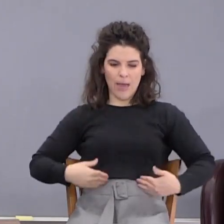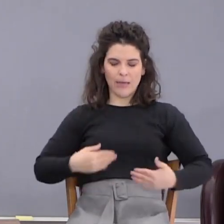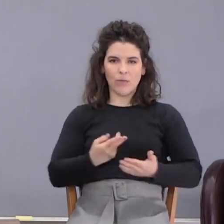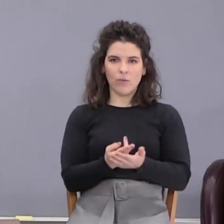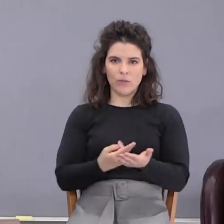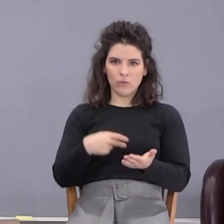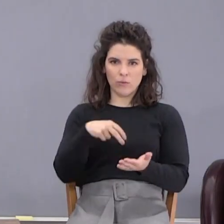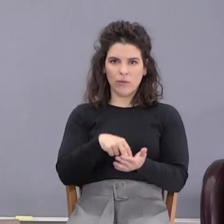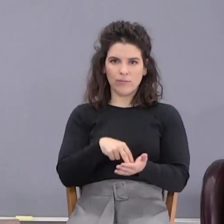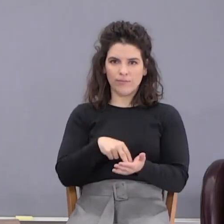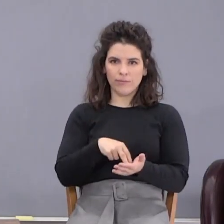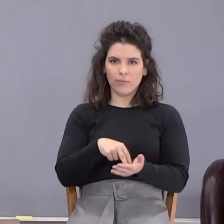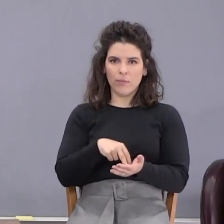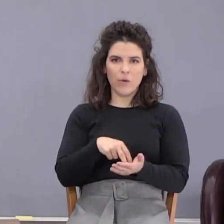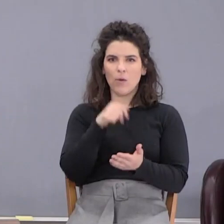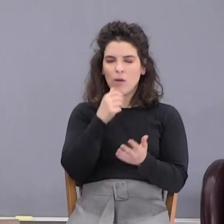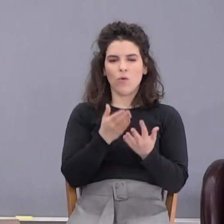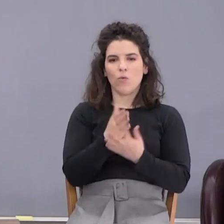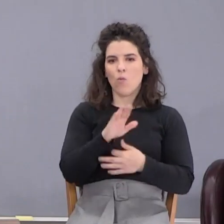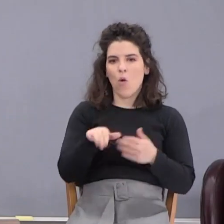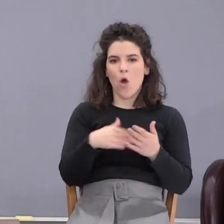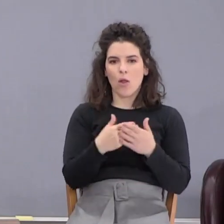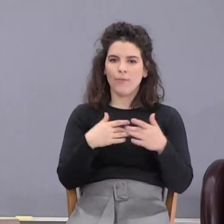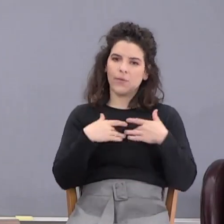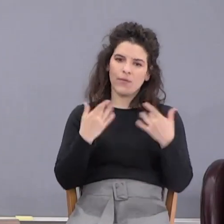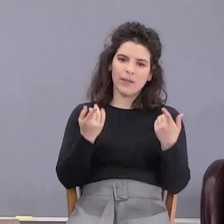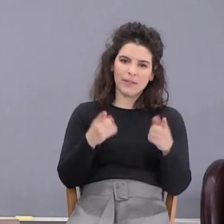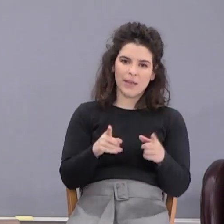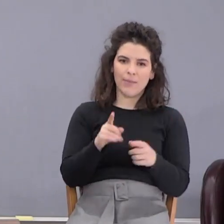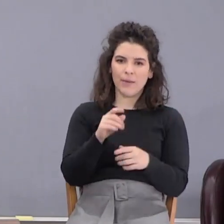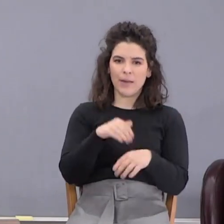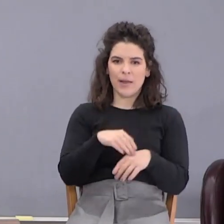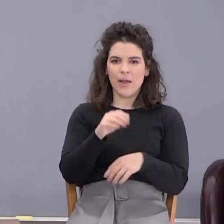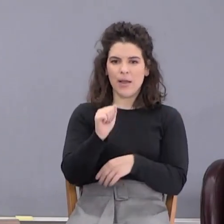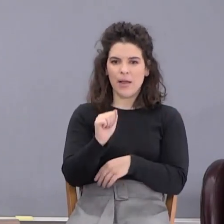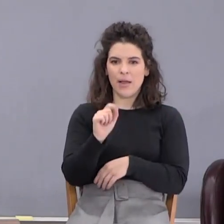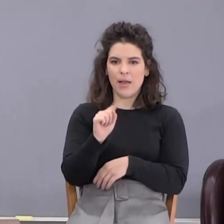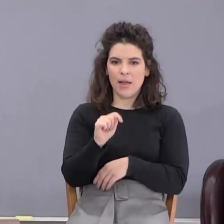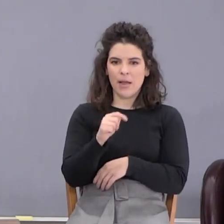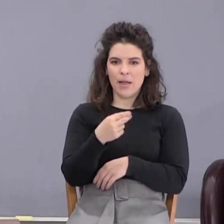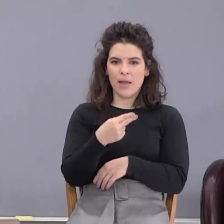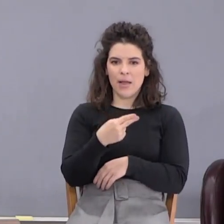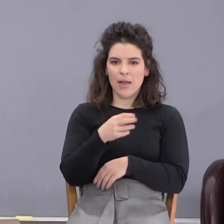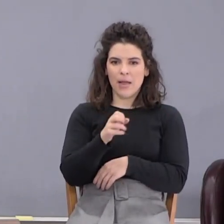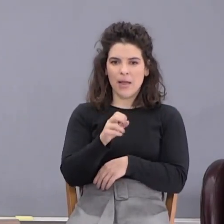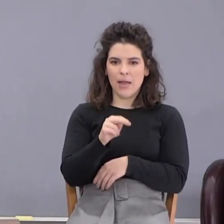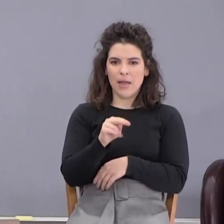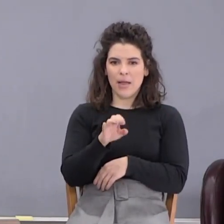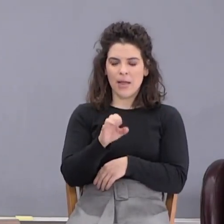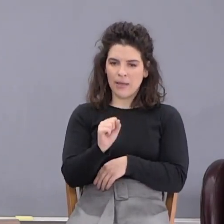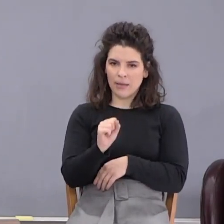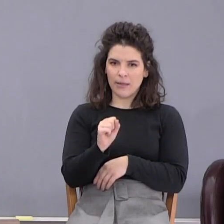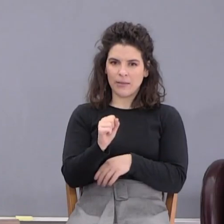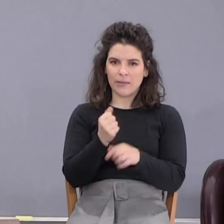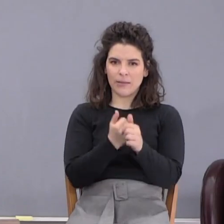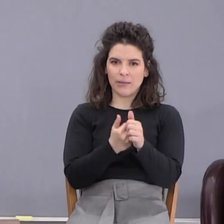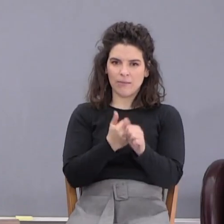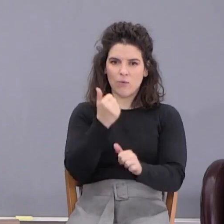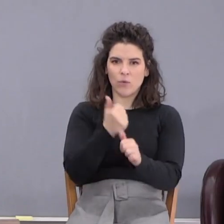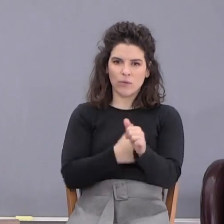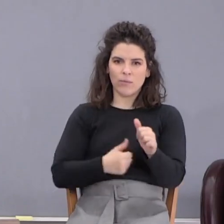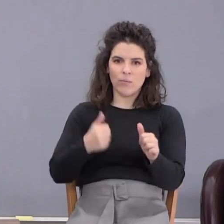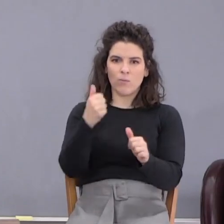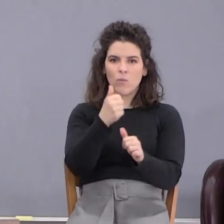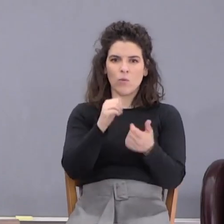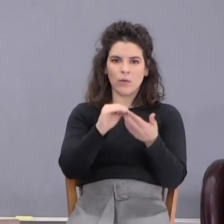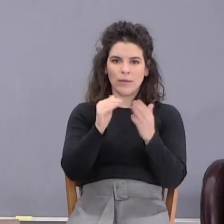through all of what's happening here at Athens. Of course, Athens, the principal city there in Greece. But Paul